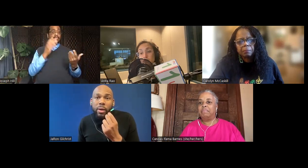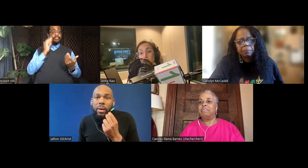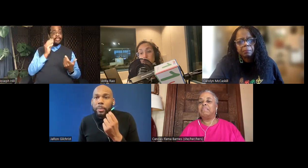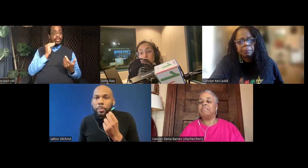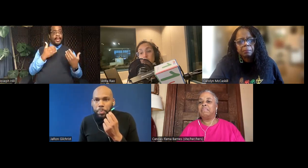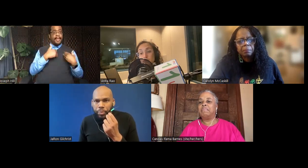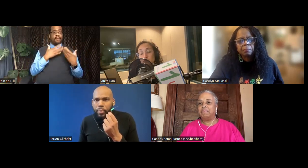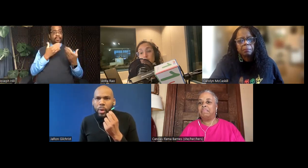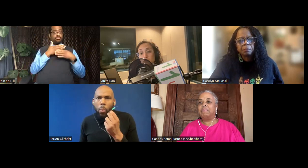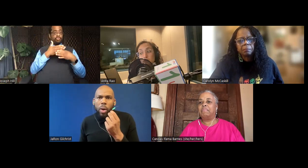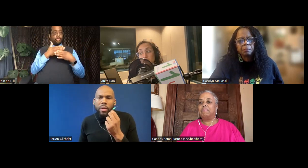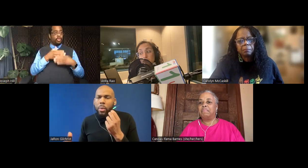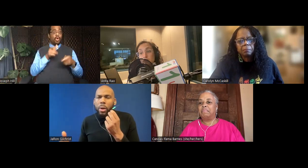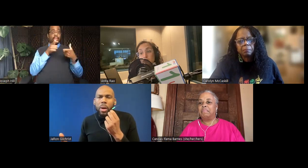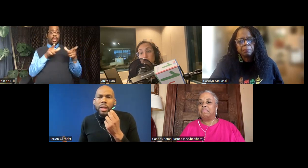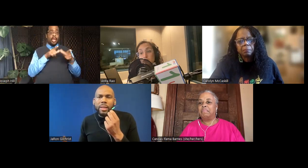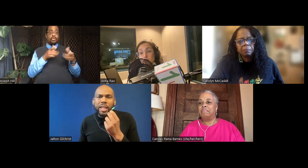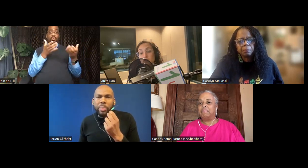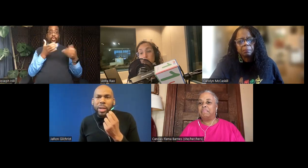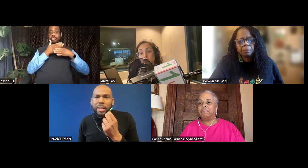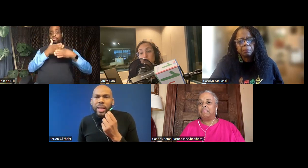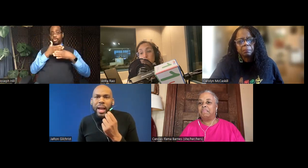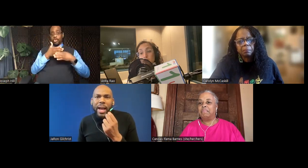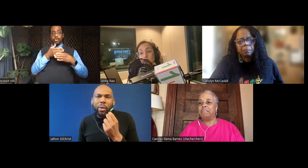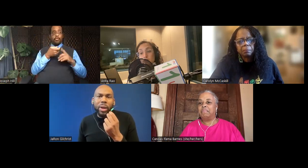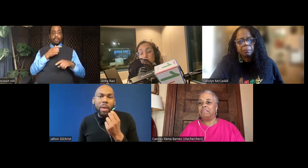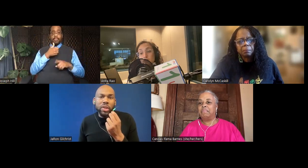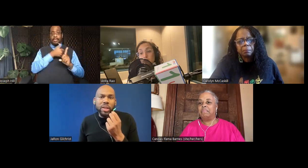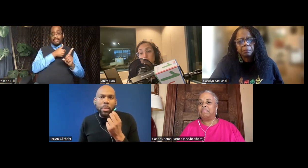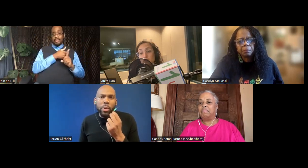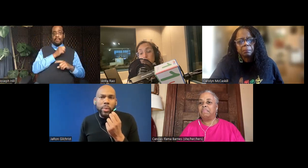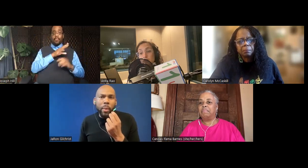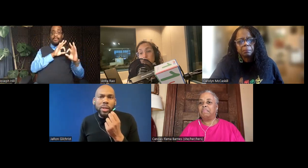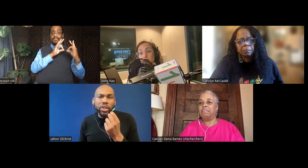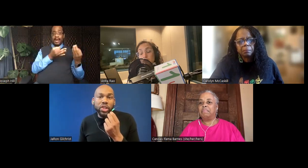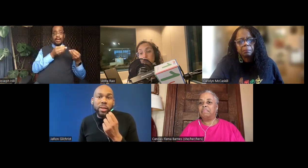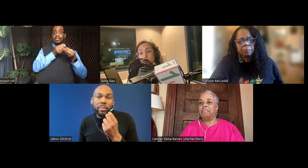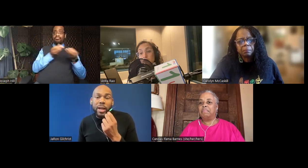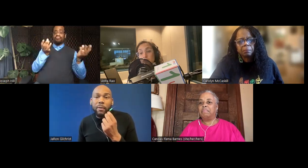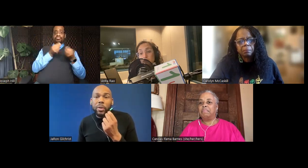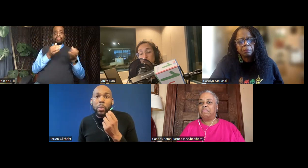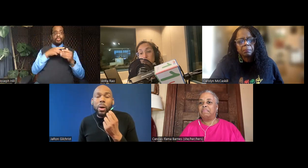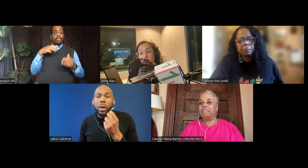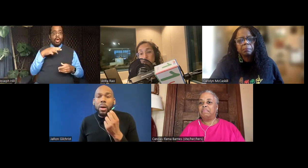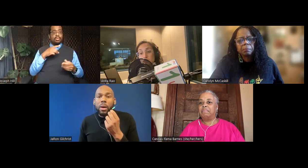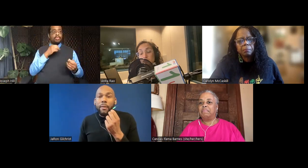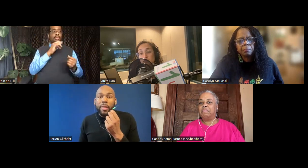their work, whether it's experiences they had or languages they want to share themselves or